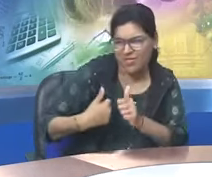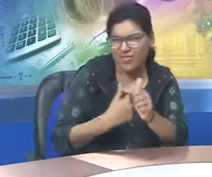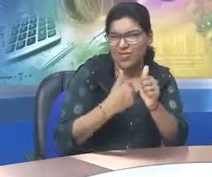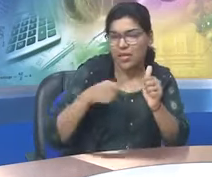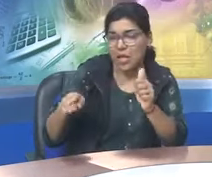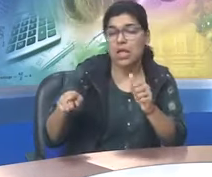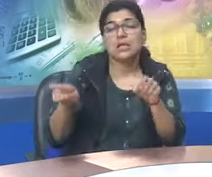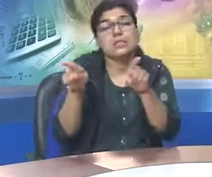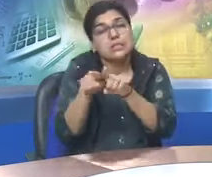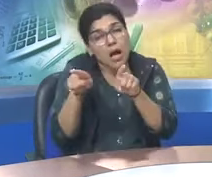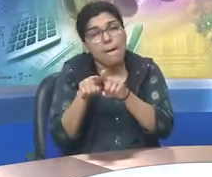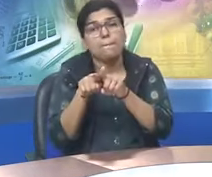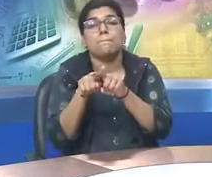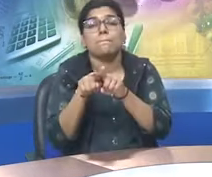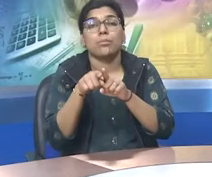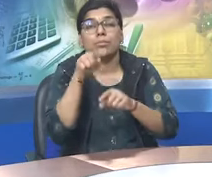just like a brooding dog.